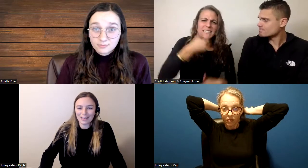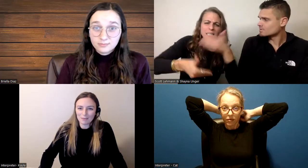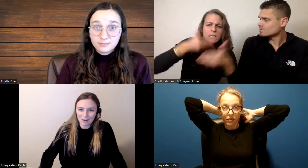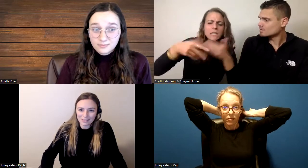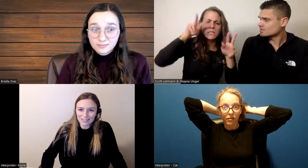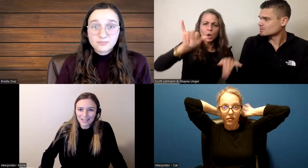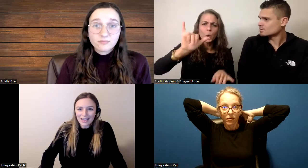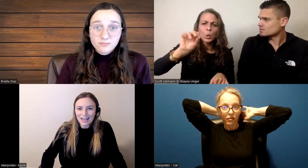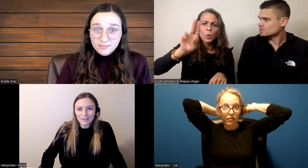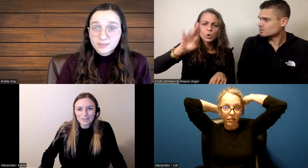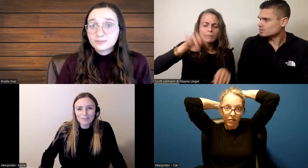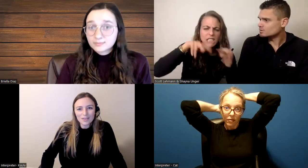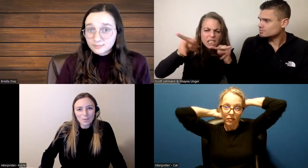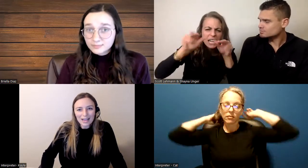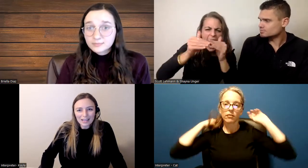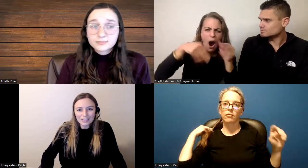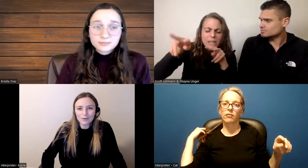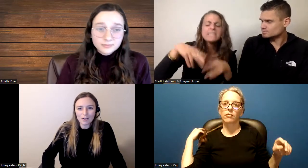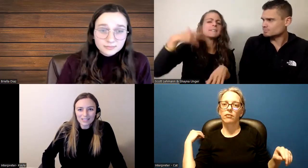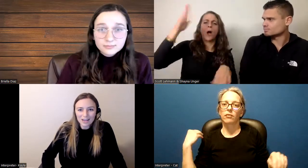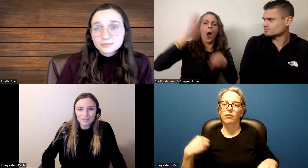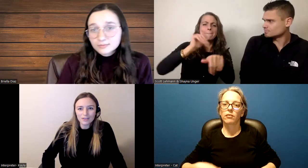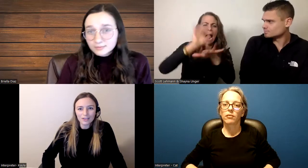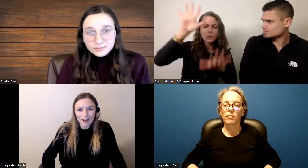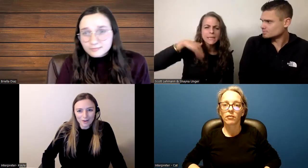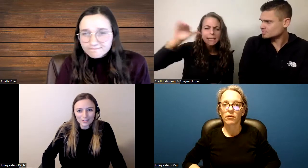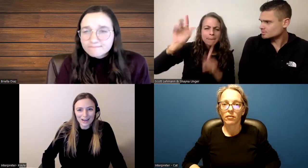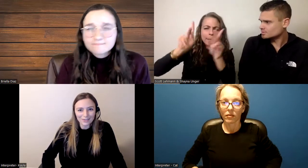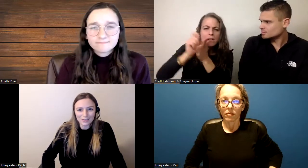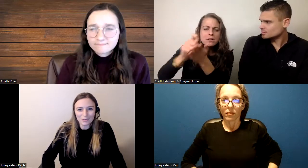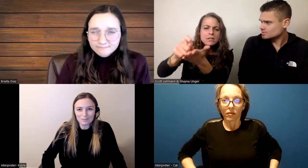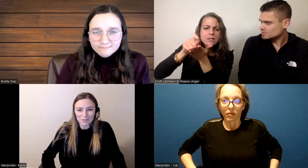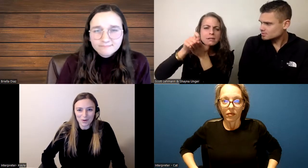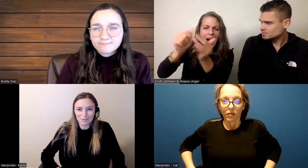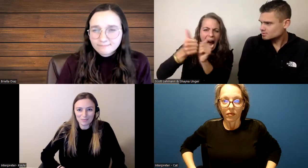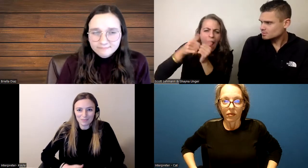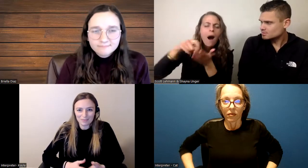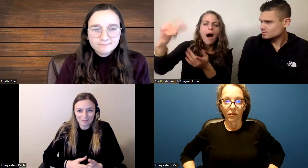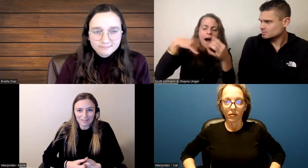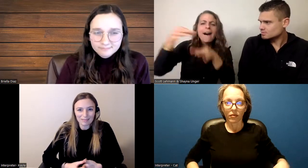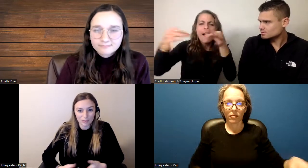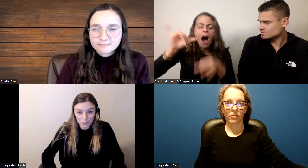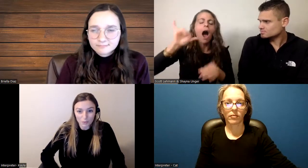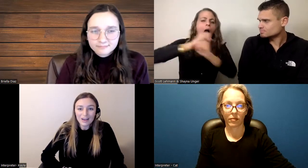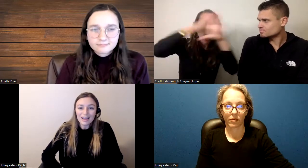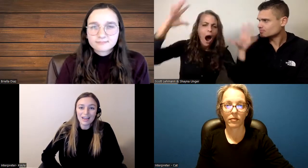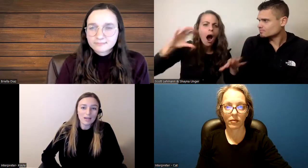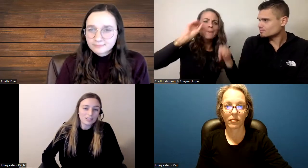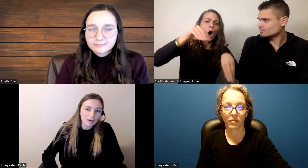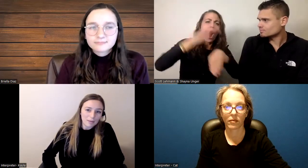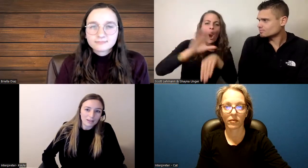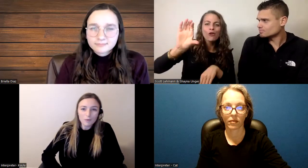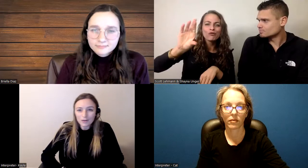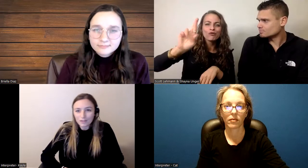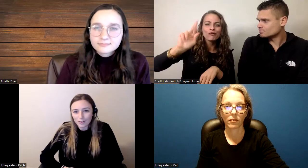community climbing mountains. And it was something that we had to ourselves figure out how to, you know, do. And we had